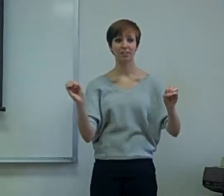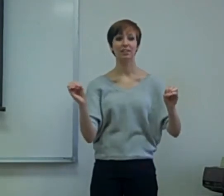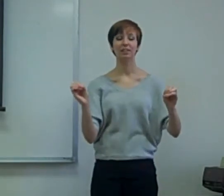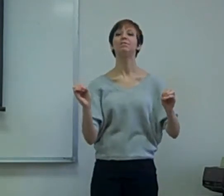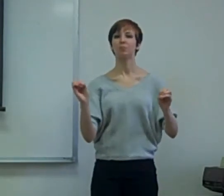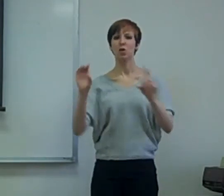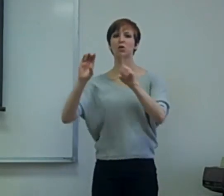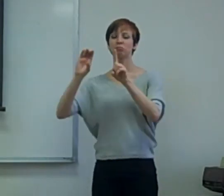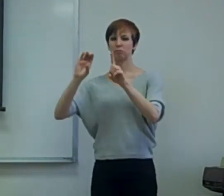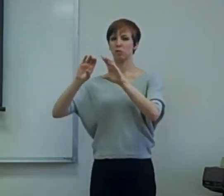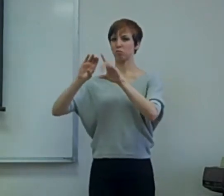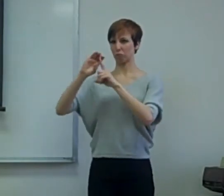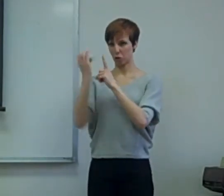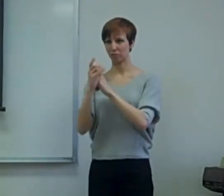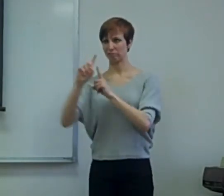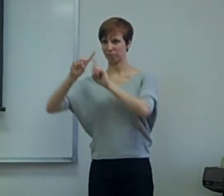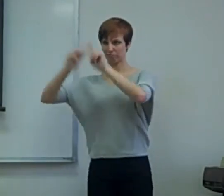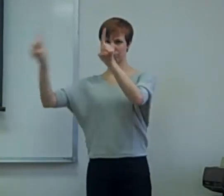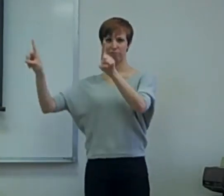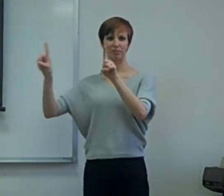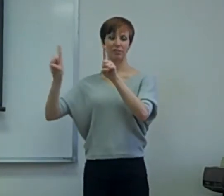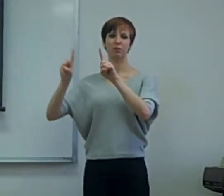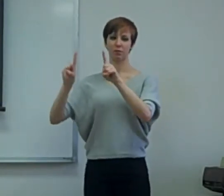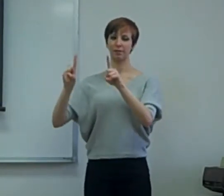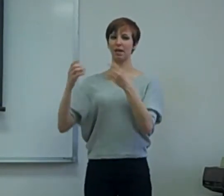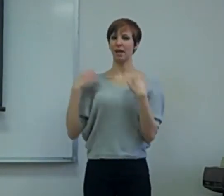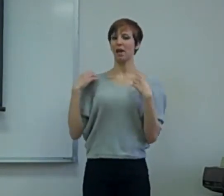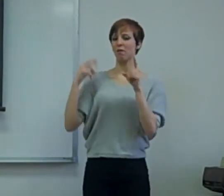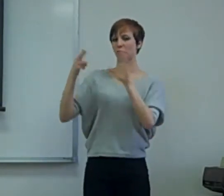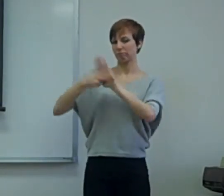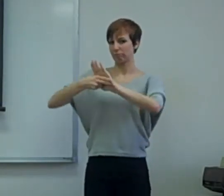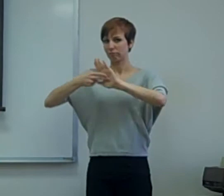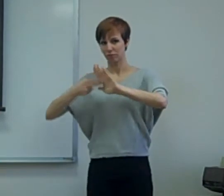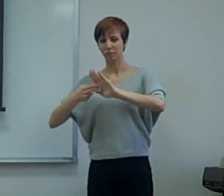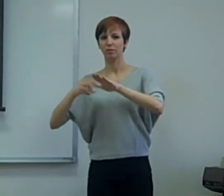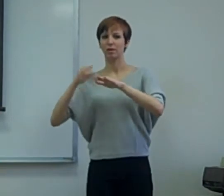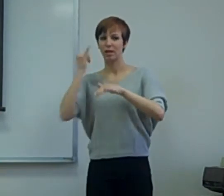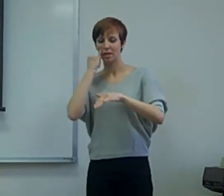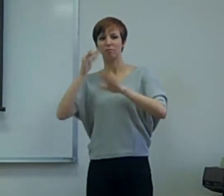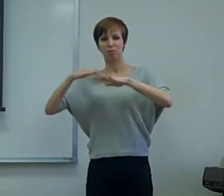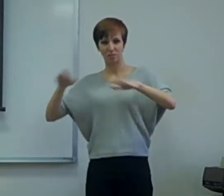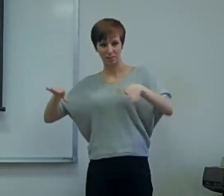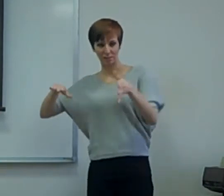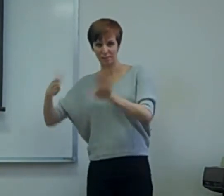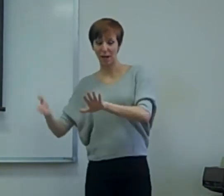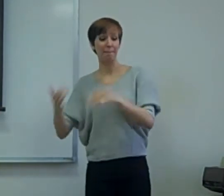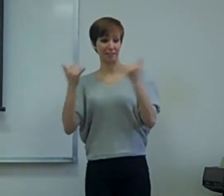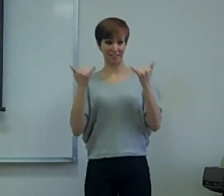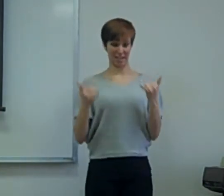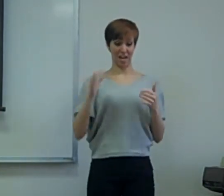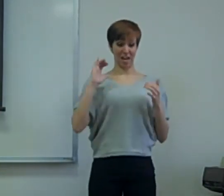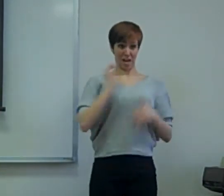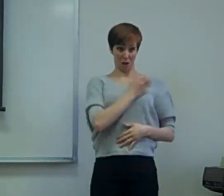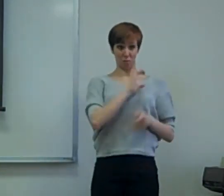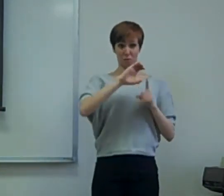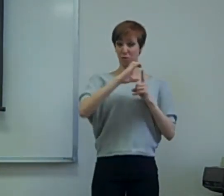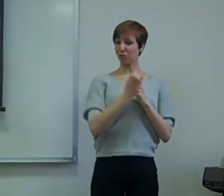do. Yes. Yeah. And we don't want to have a word for it because it's such an awful, awful thing